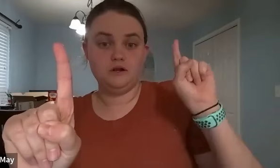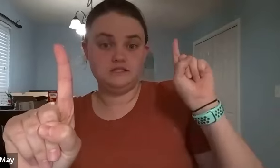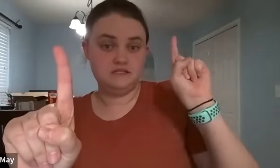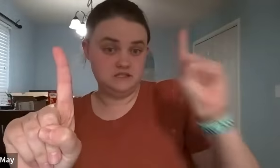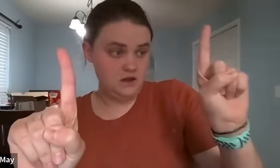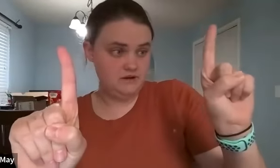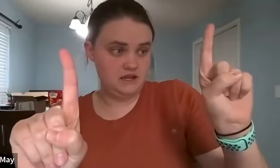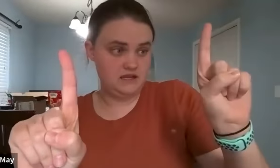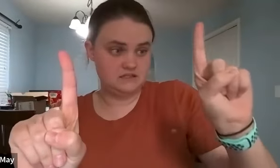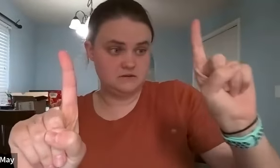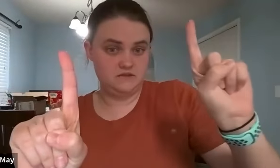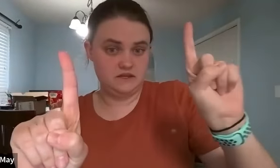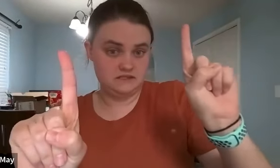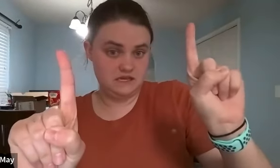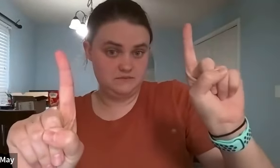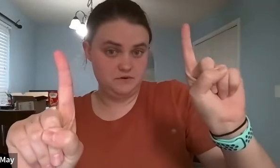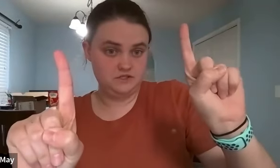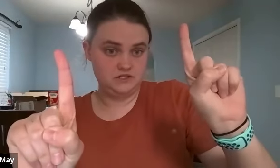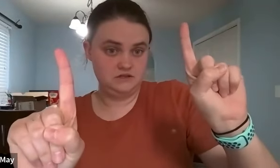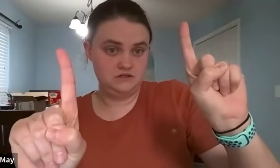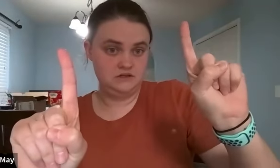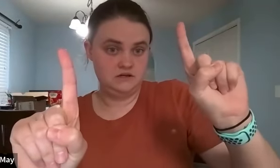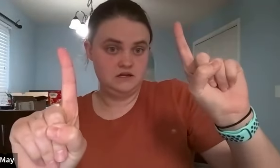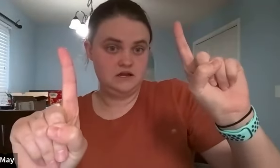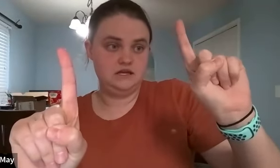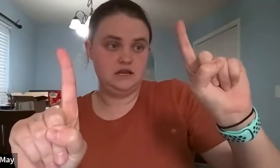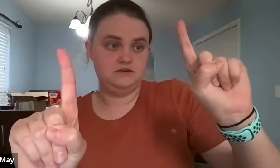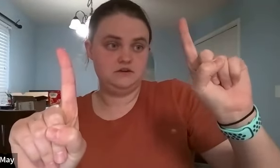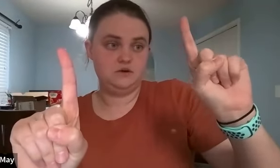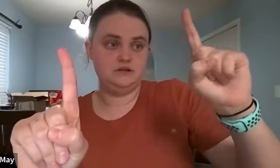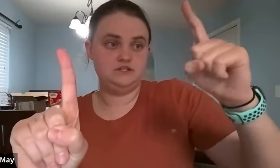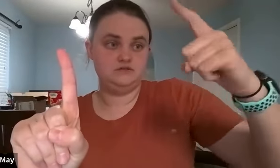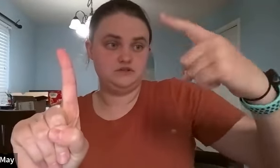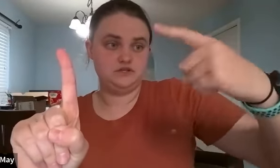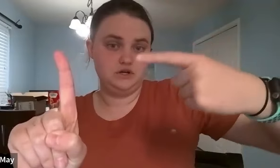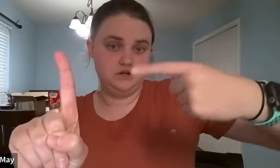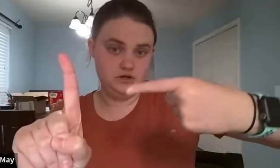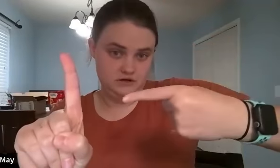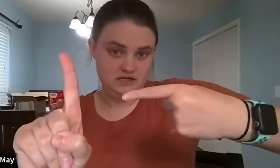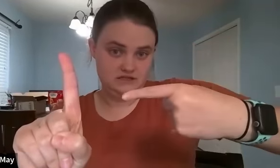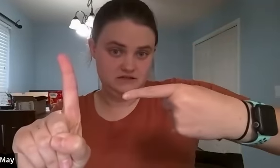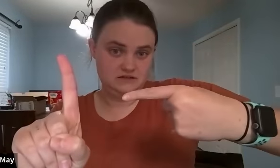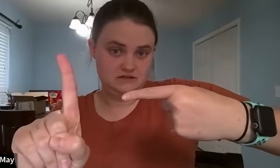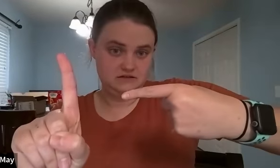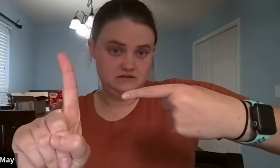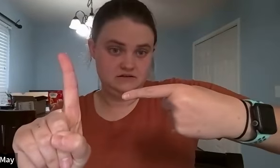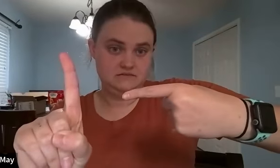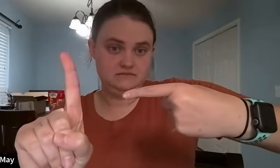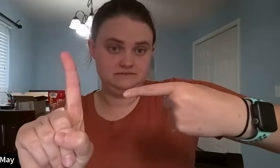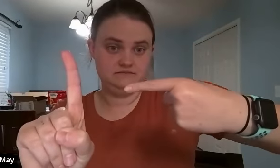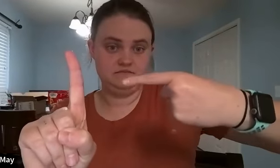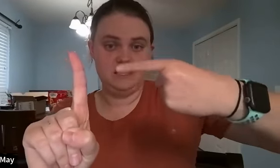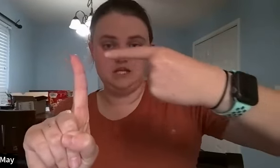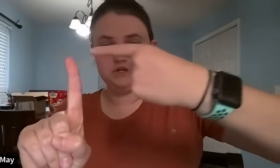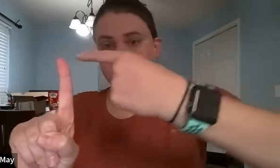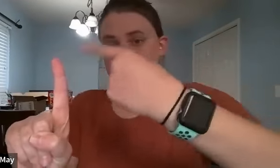your dominant hand is going to be in that same motion. Now you're going to turn it. And you're going to